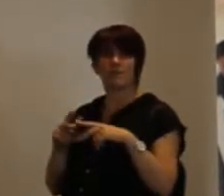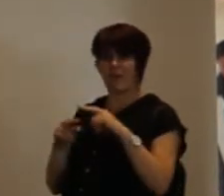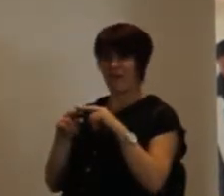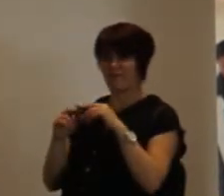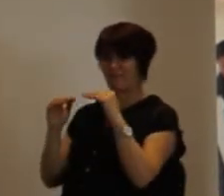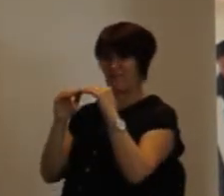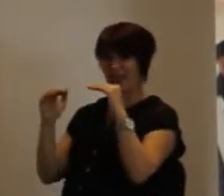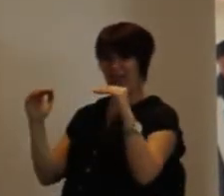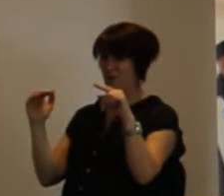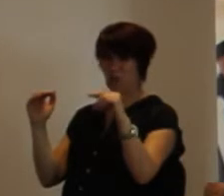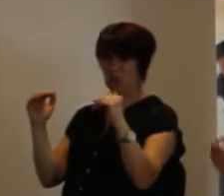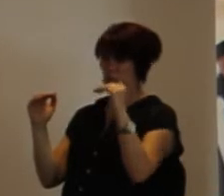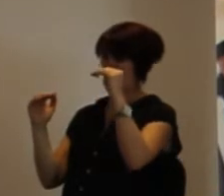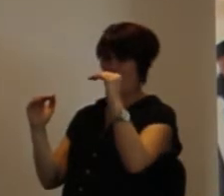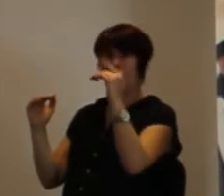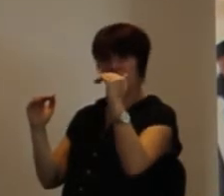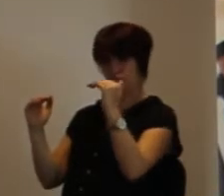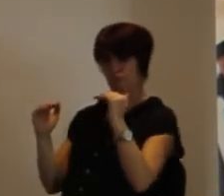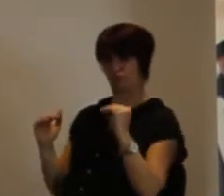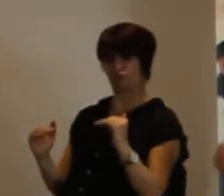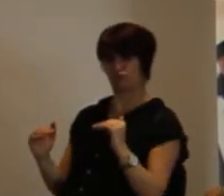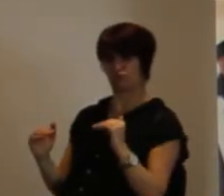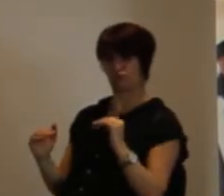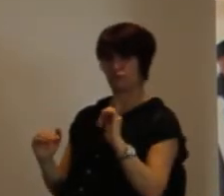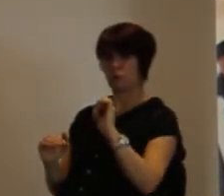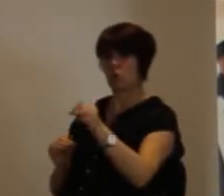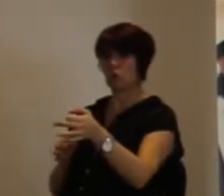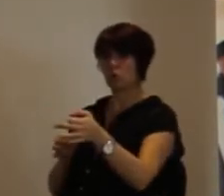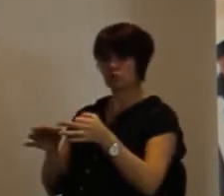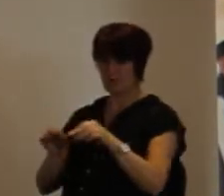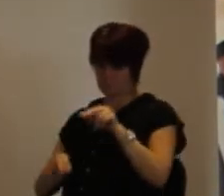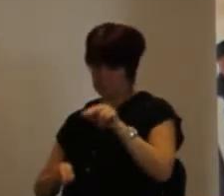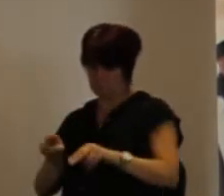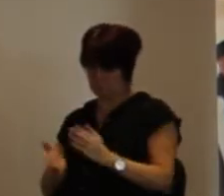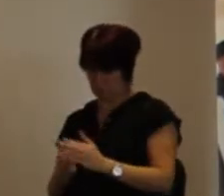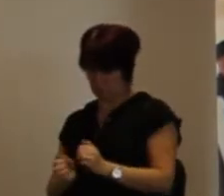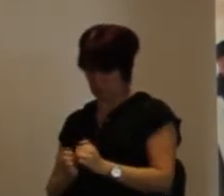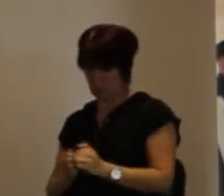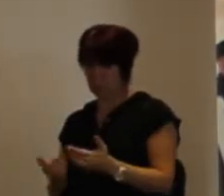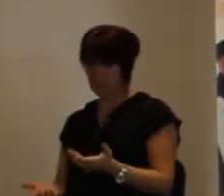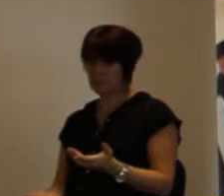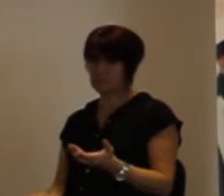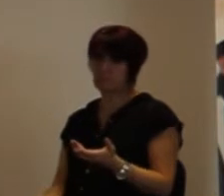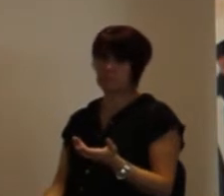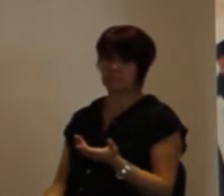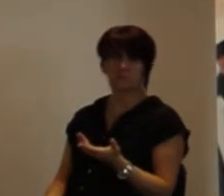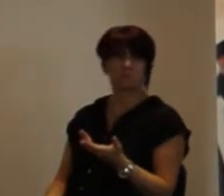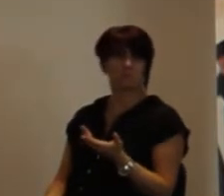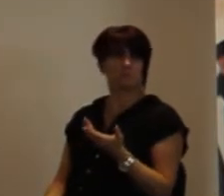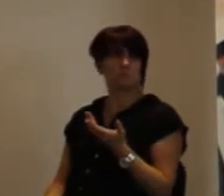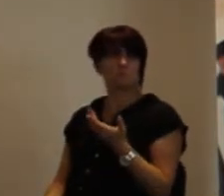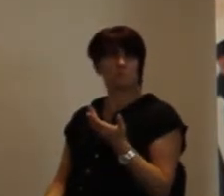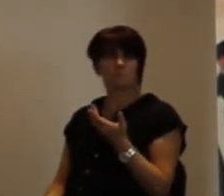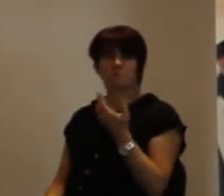more appropriate for the learner? Is your strategy for assessment appropriate? Now, if you were to find